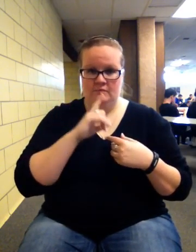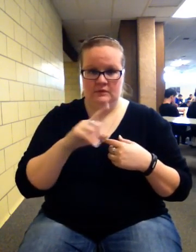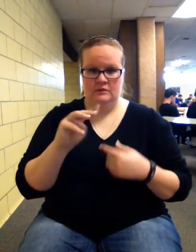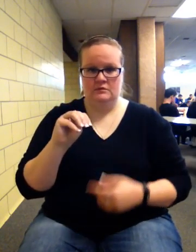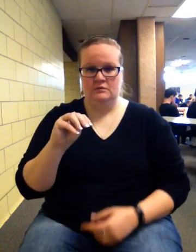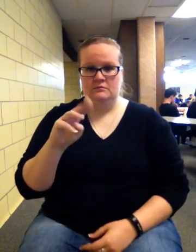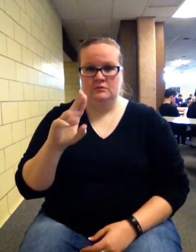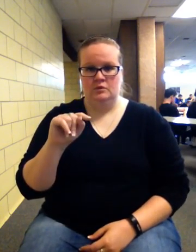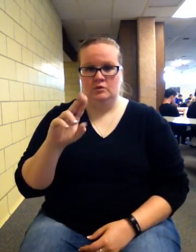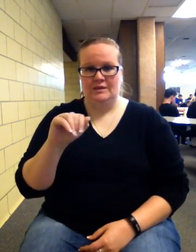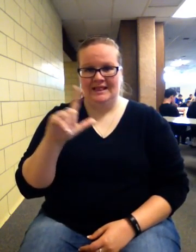we would choose the highest one.